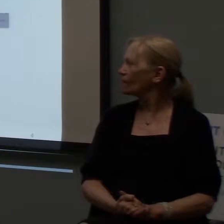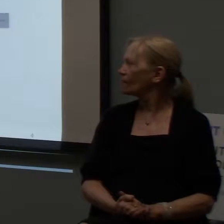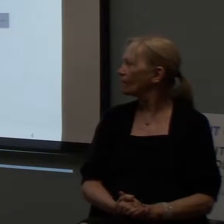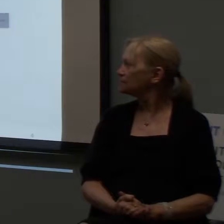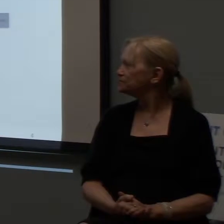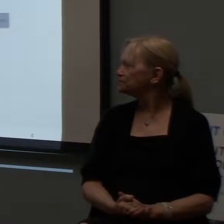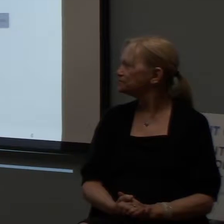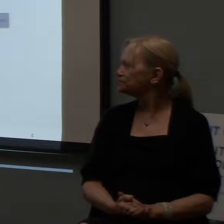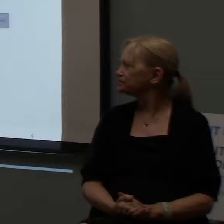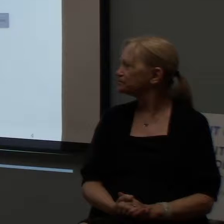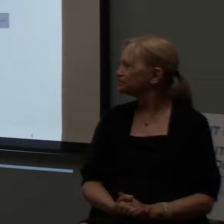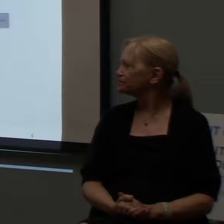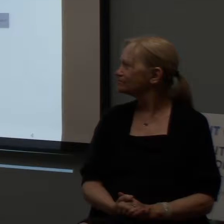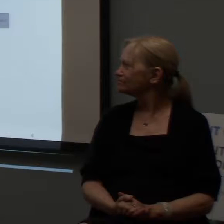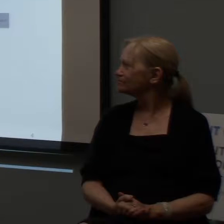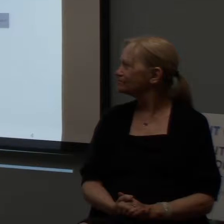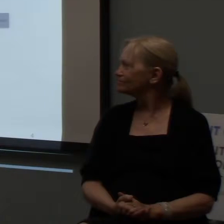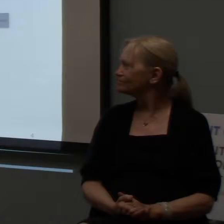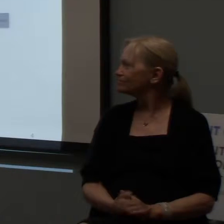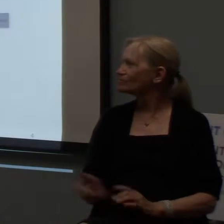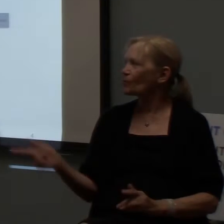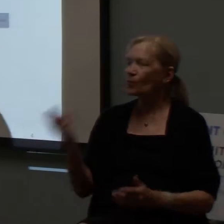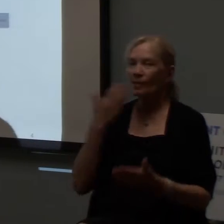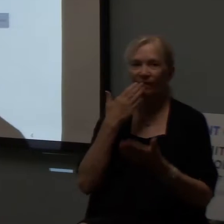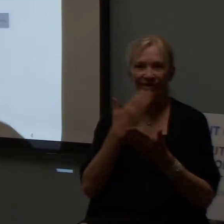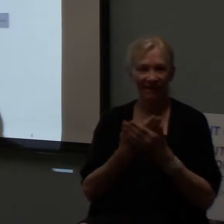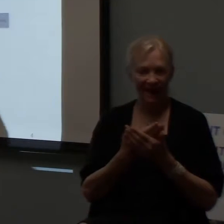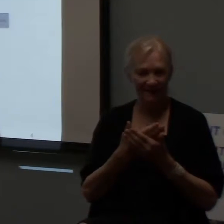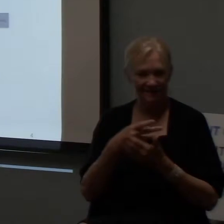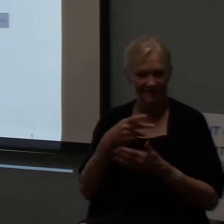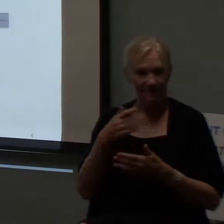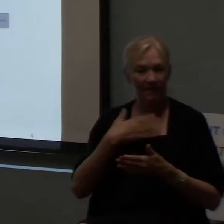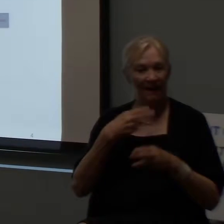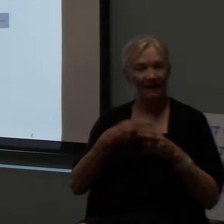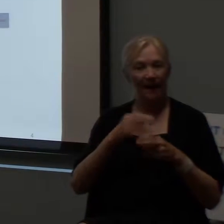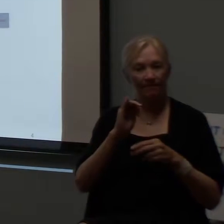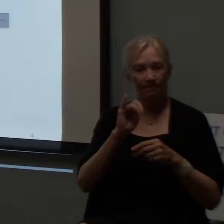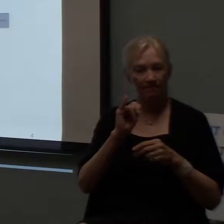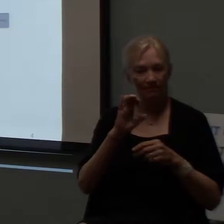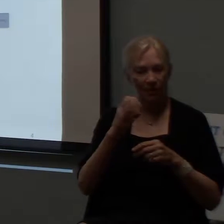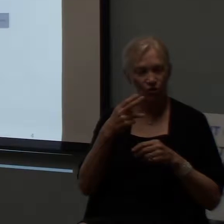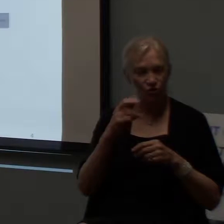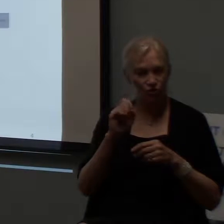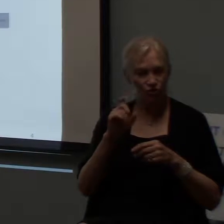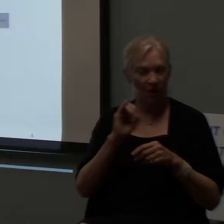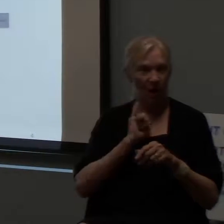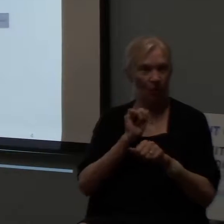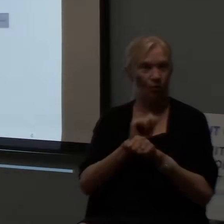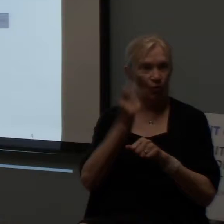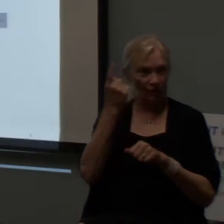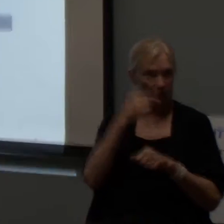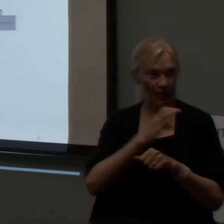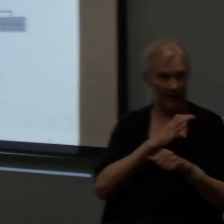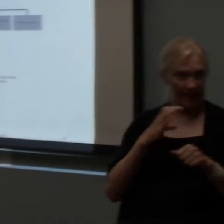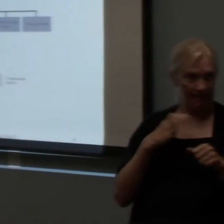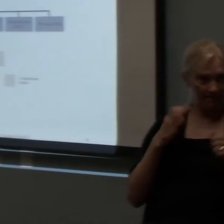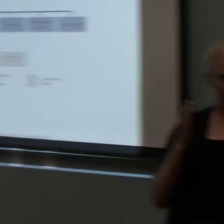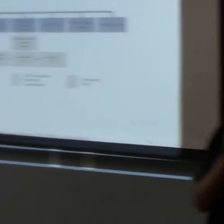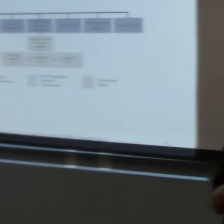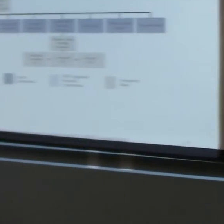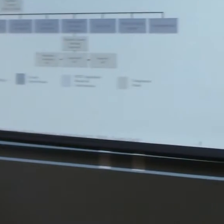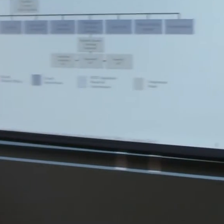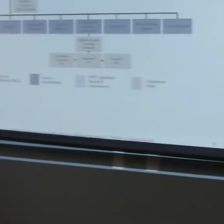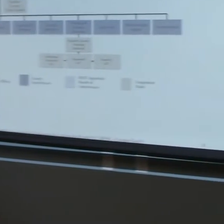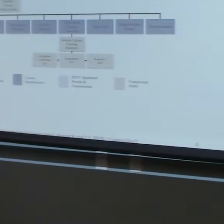Commissioners. Thanks, Peggy. So my name is Michelle, and I worked for the County Commissioner's Office for